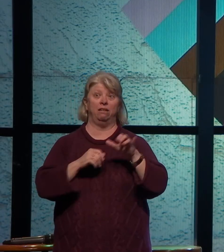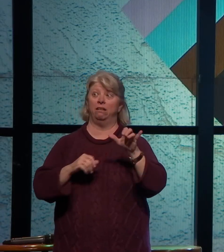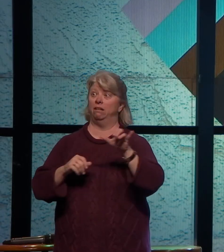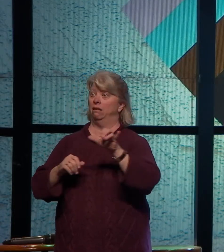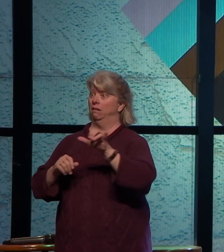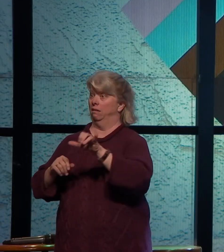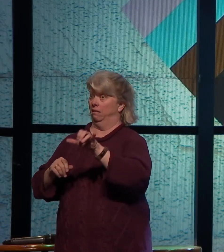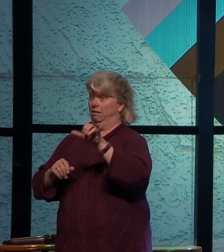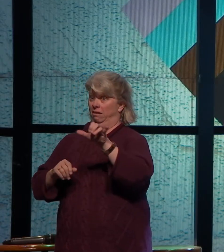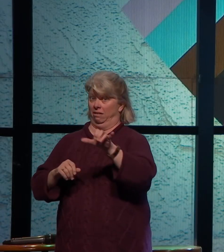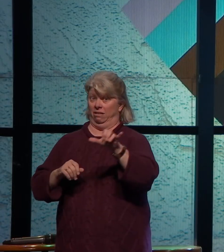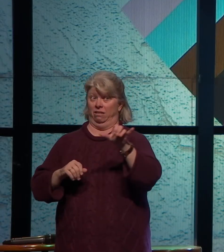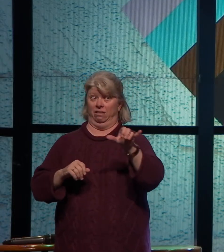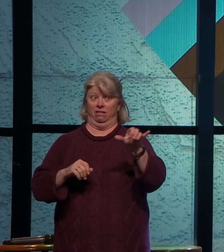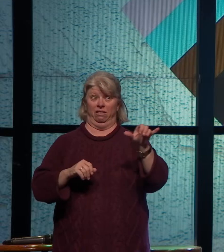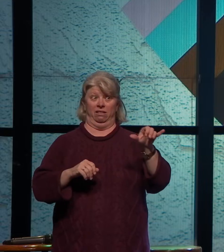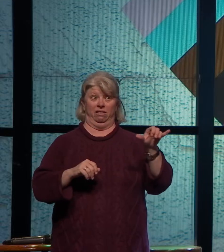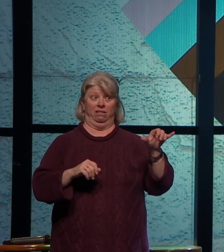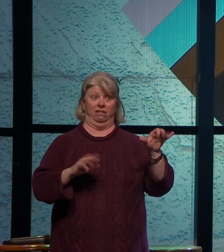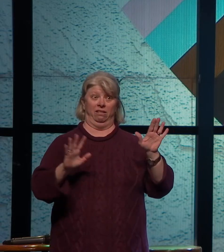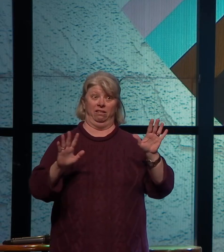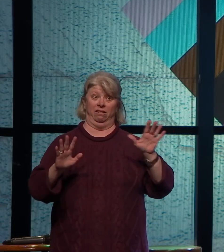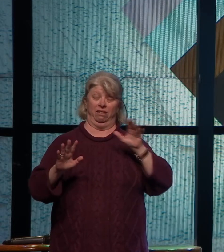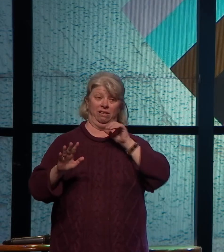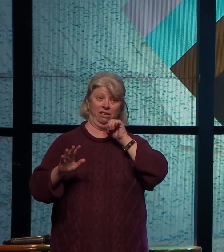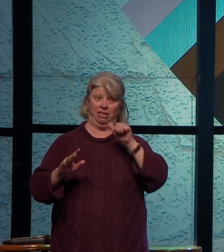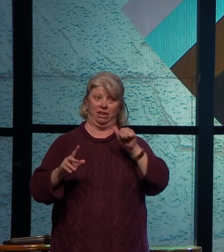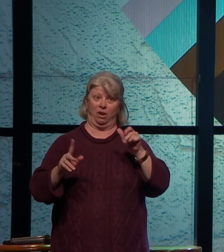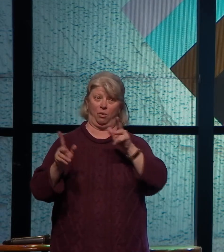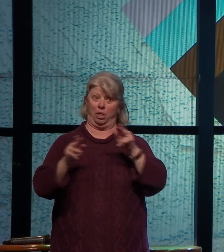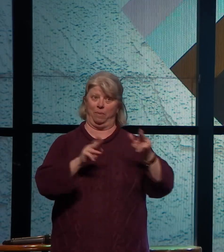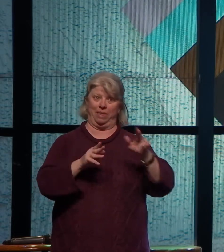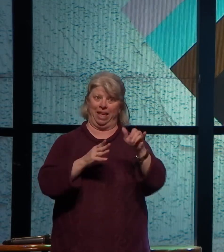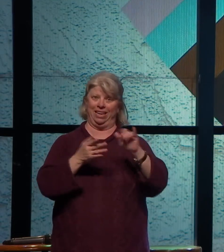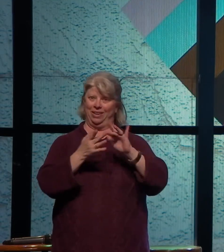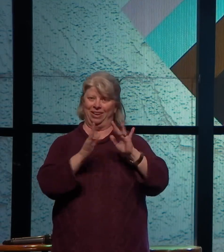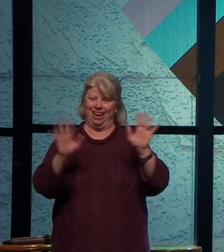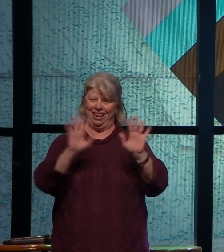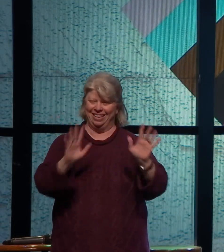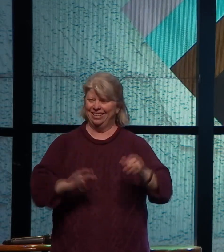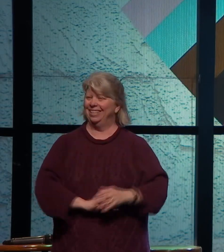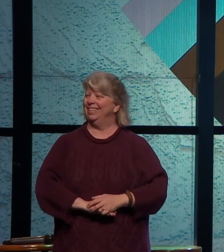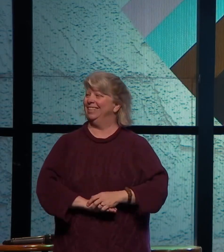Oh, don't put that clip on the internet.